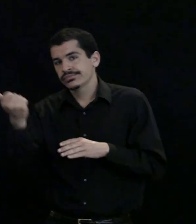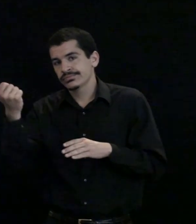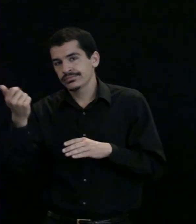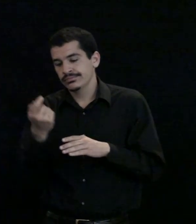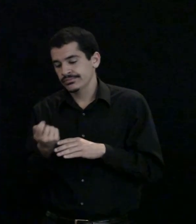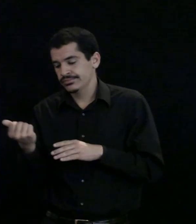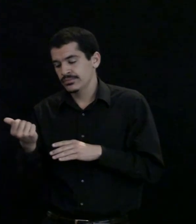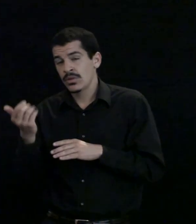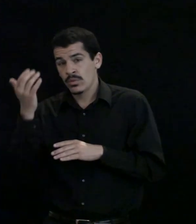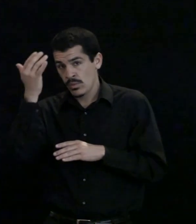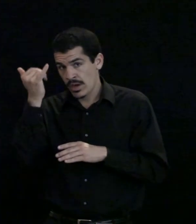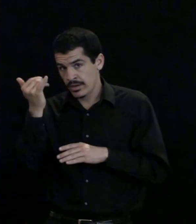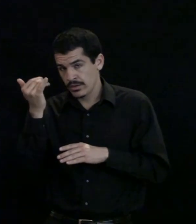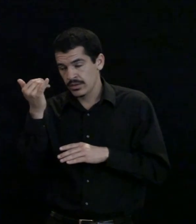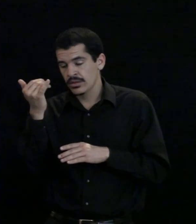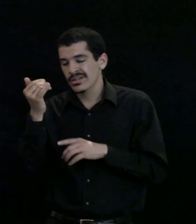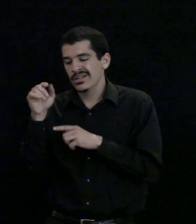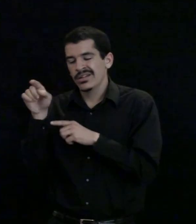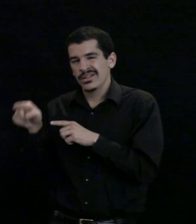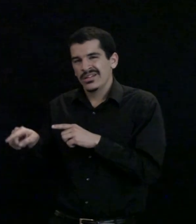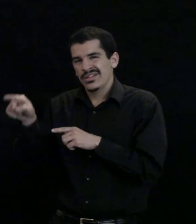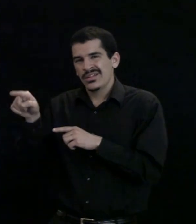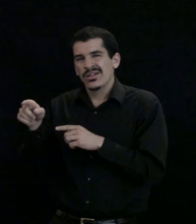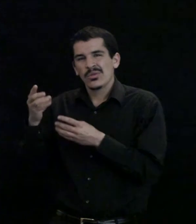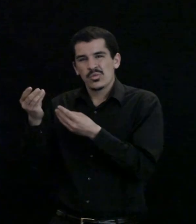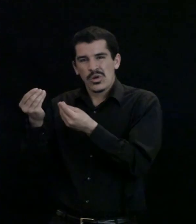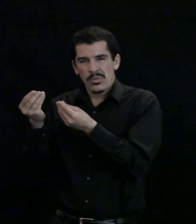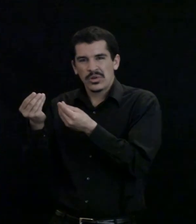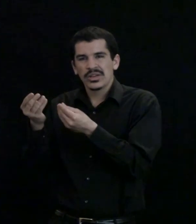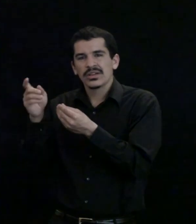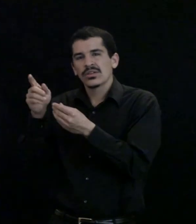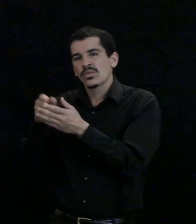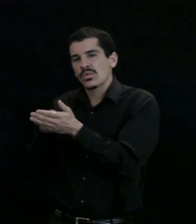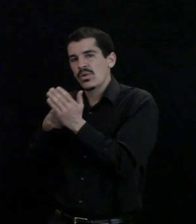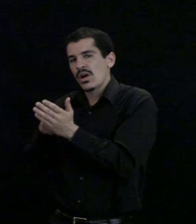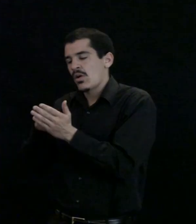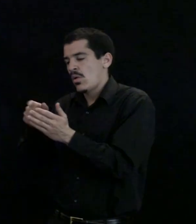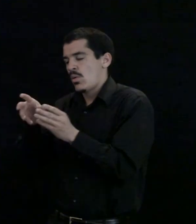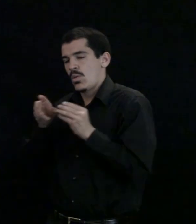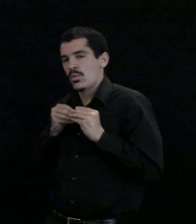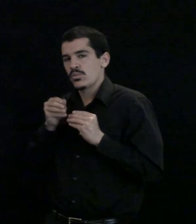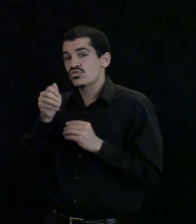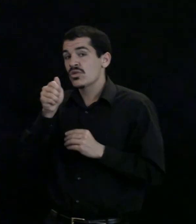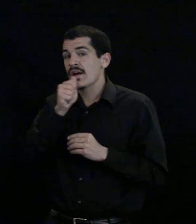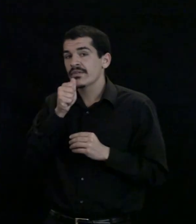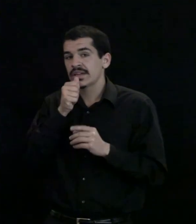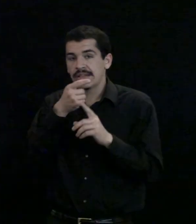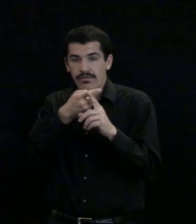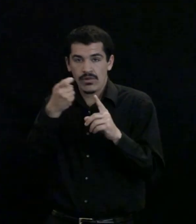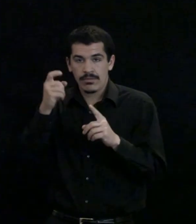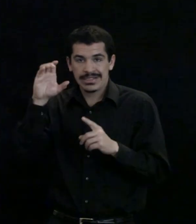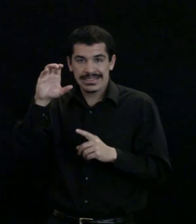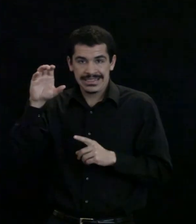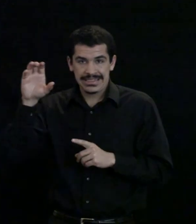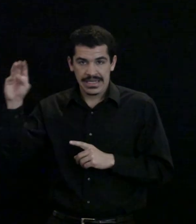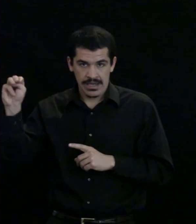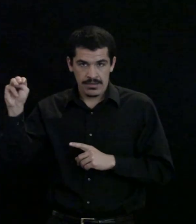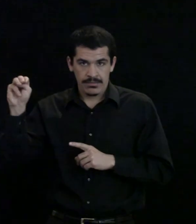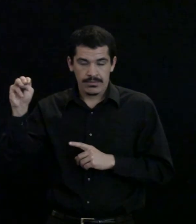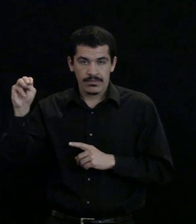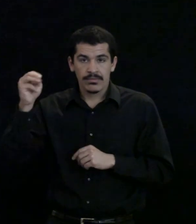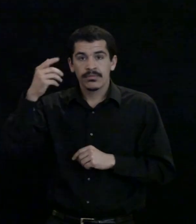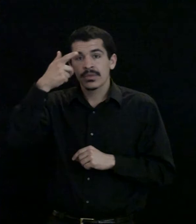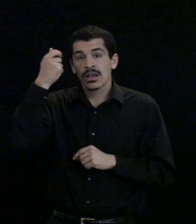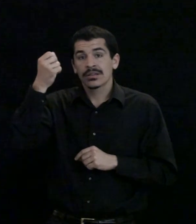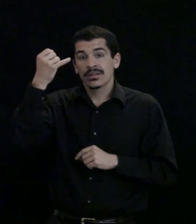because those properties will need to be owned privately by the developer in order to be